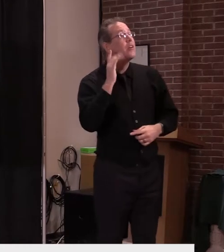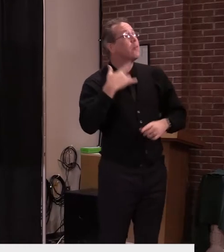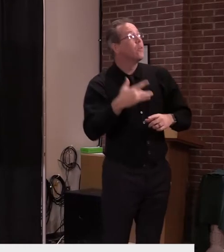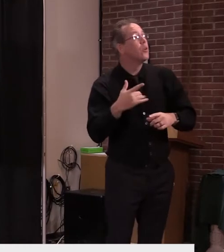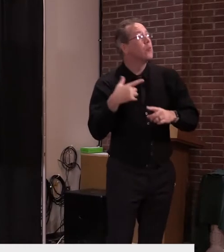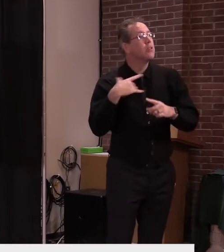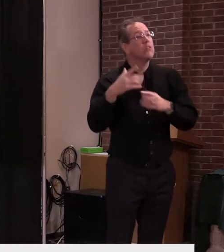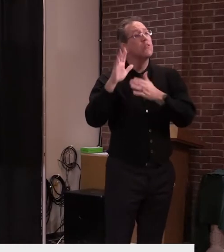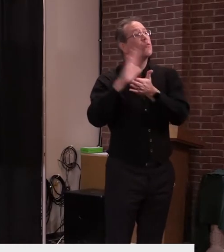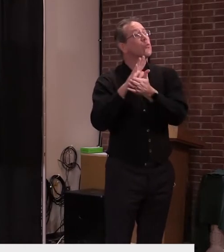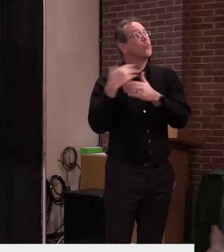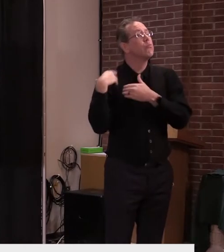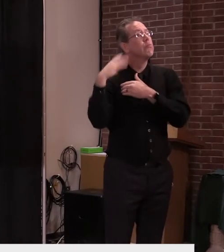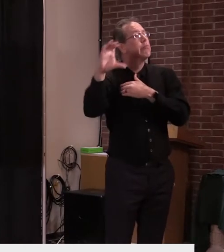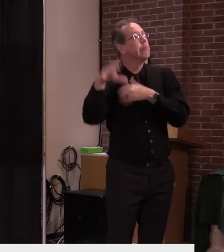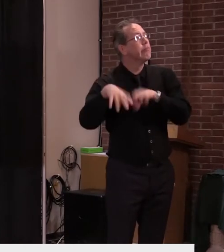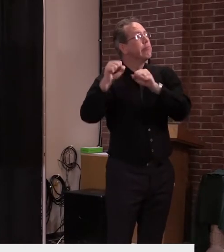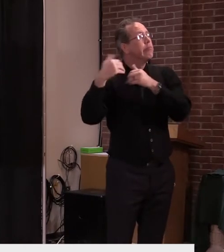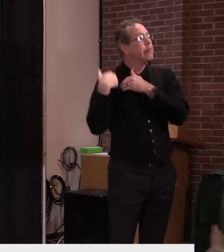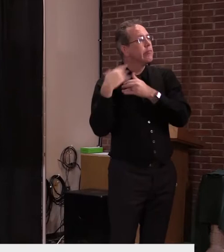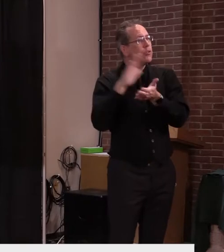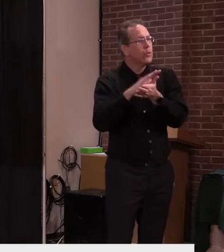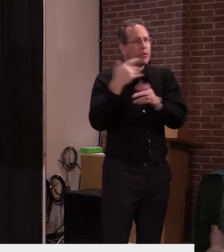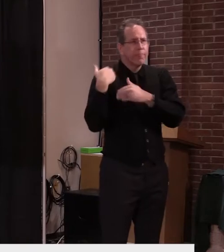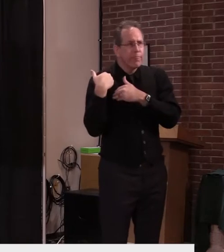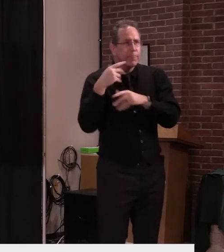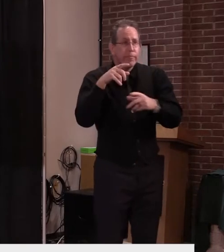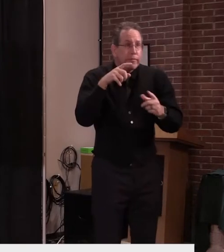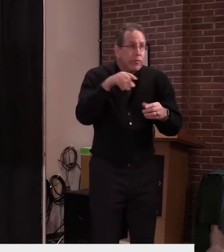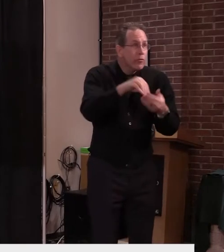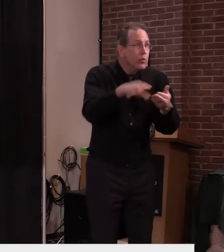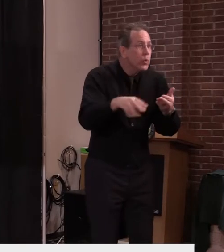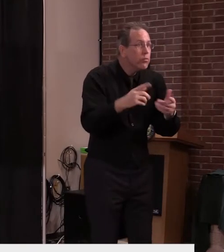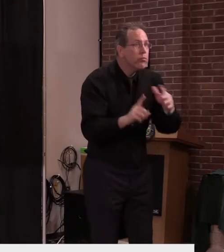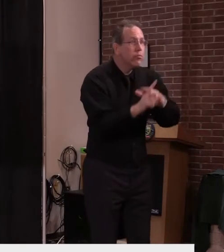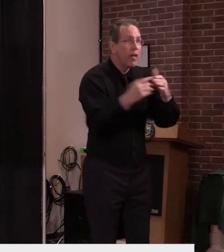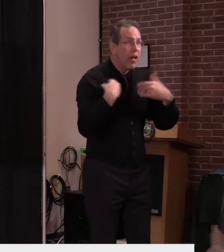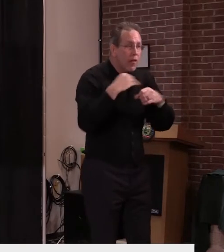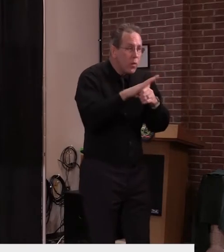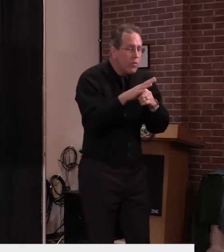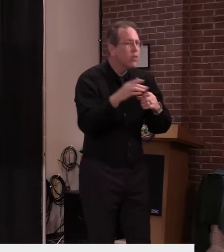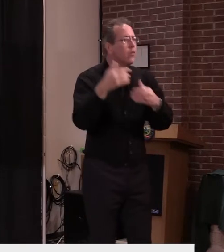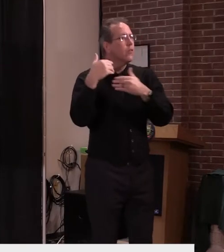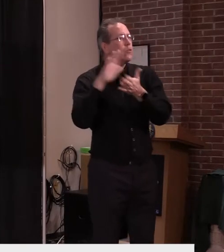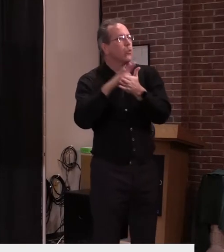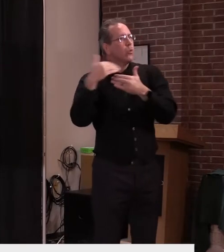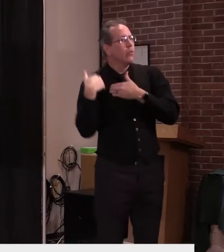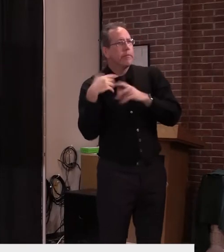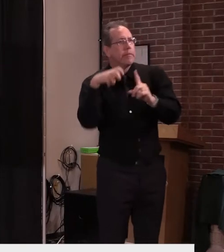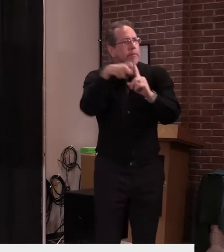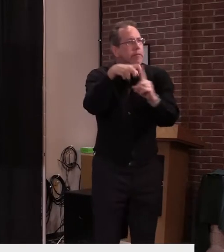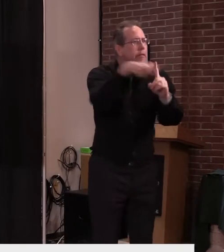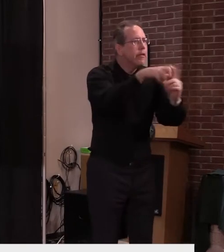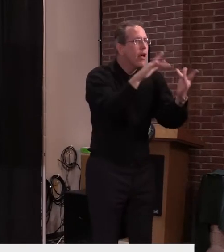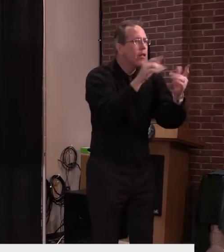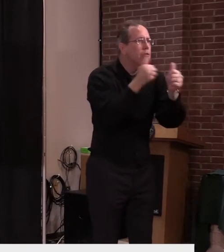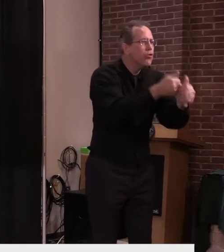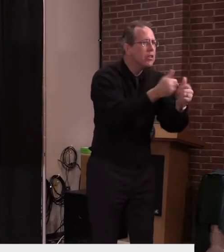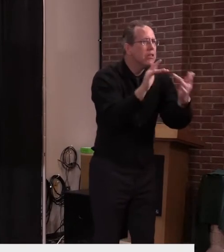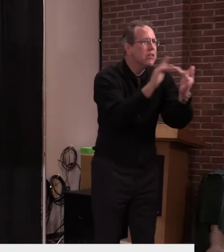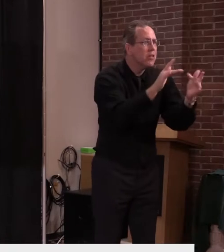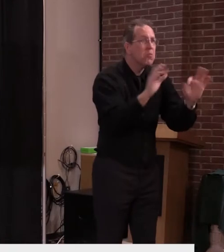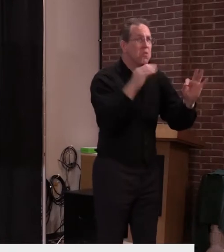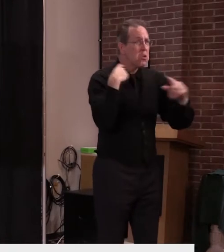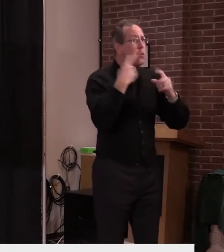as contact tracers was effective pre-Omicron, but it no longer is as effective as it